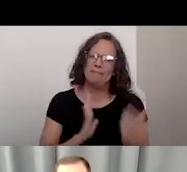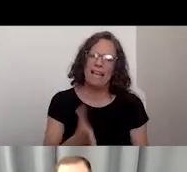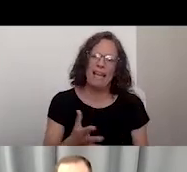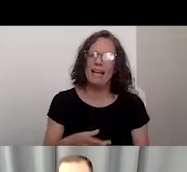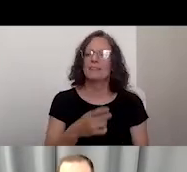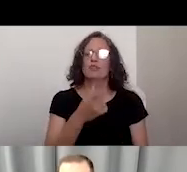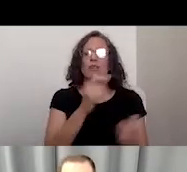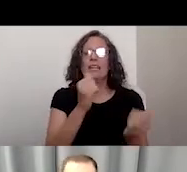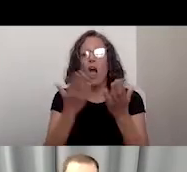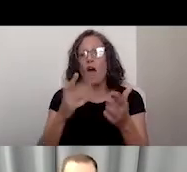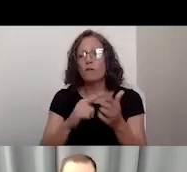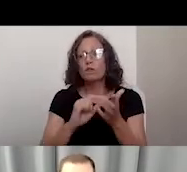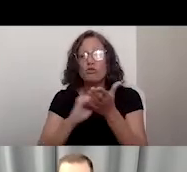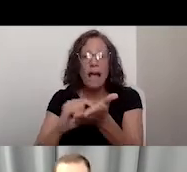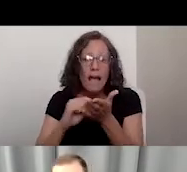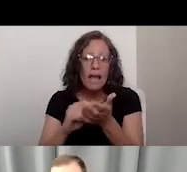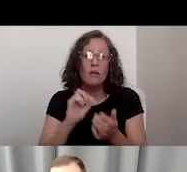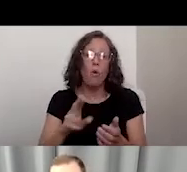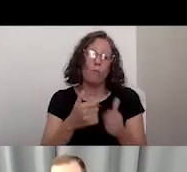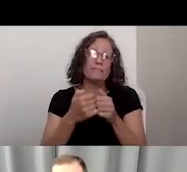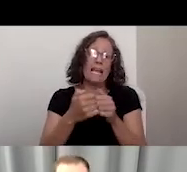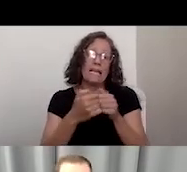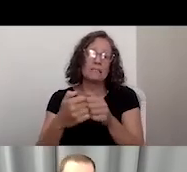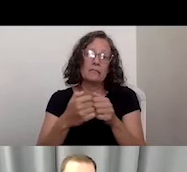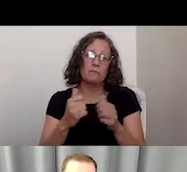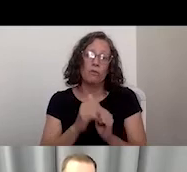what I'm saying? So, but you know, it's fine. We know we're deaf. It's